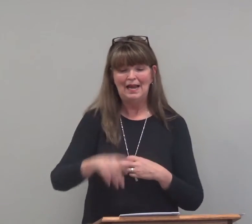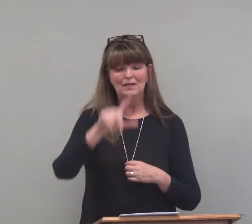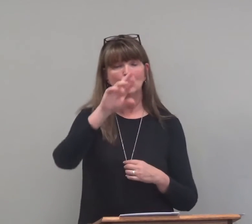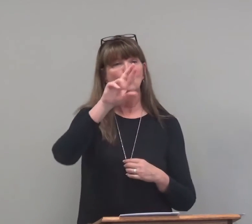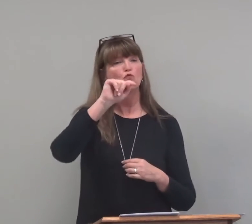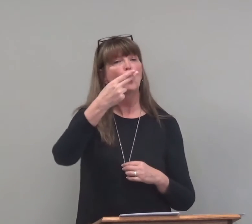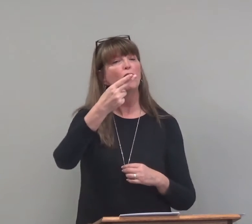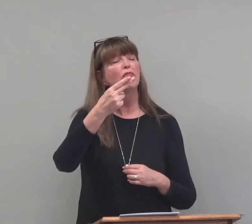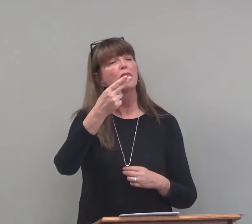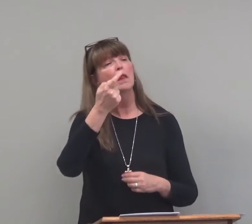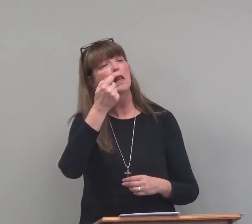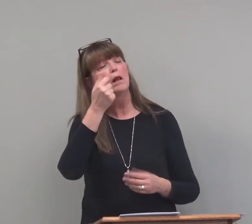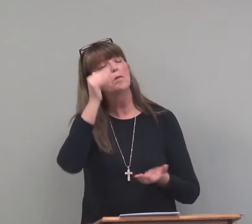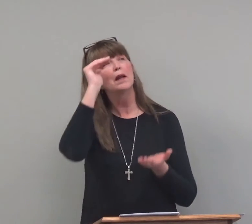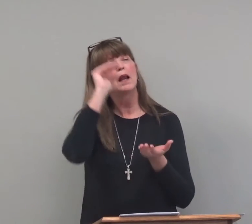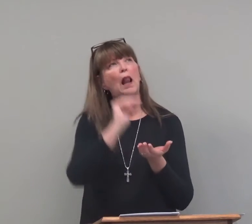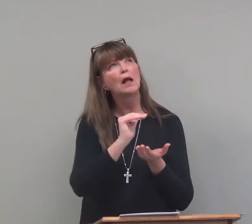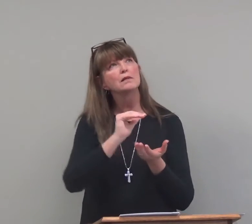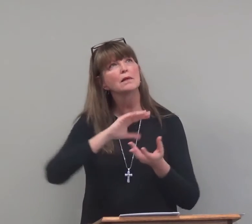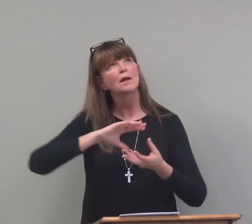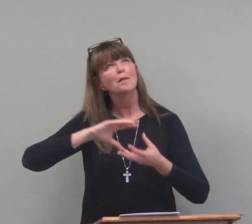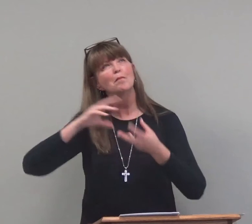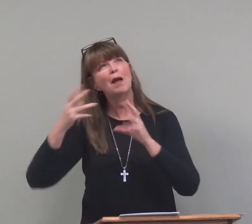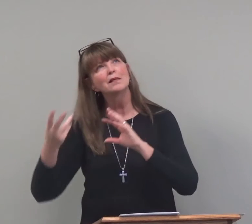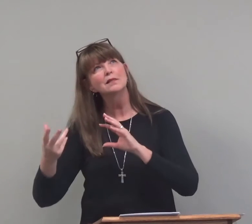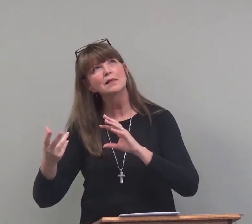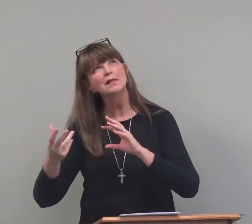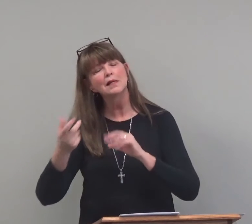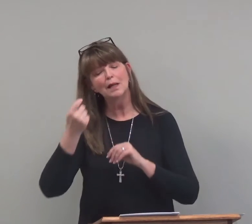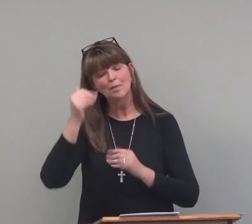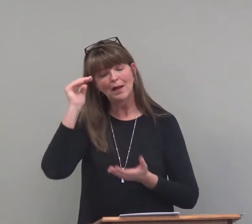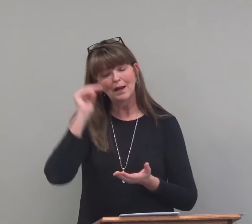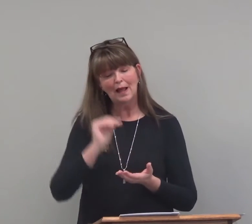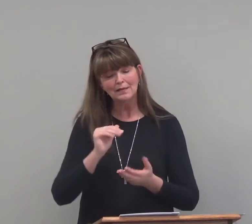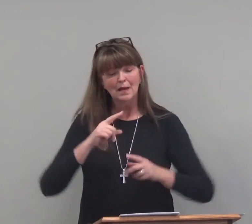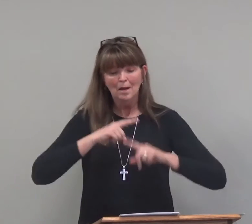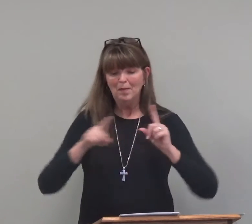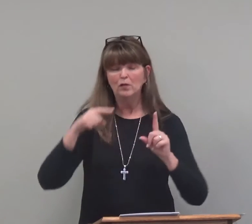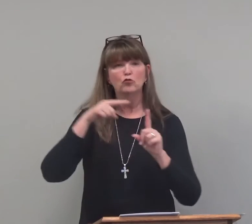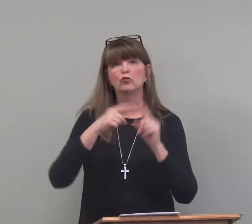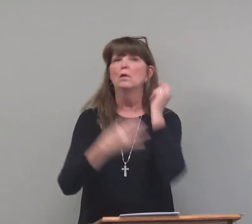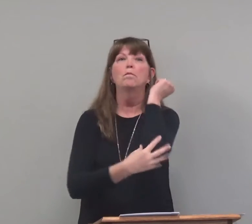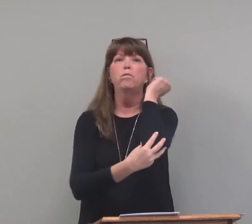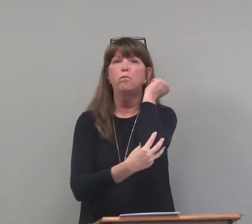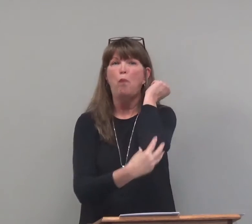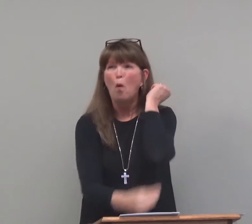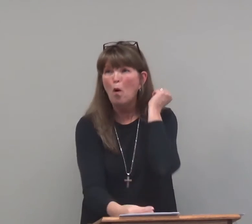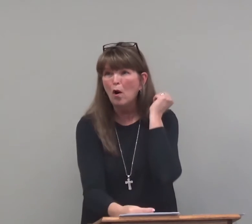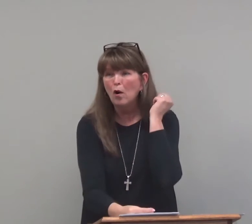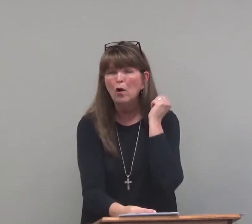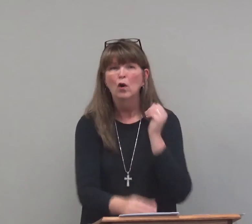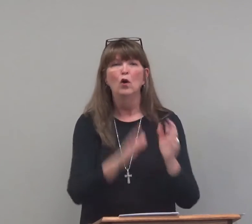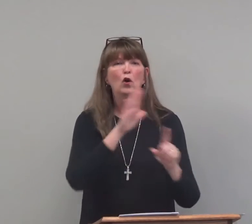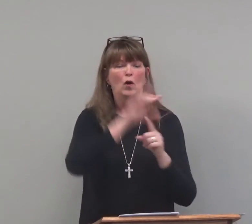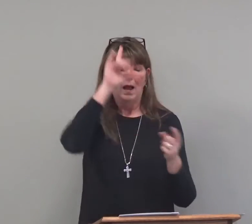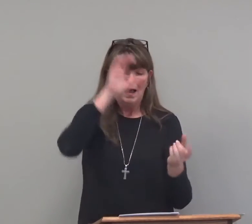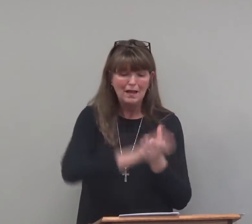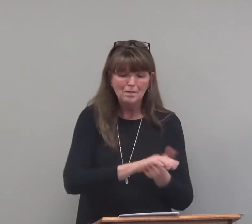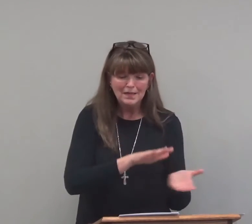right? And then Ruth is a little less messy, but she was destitute.